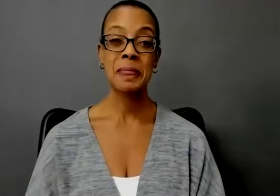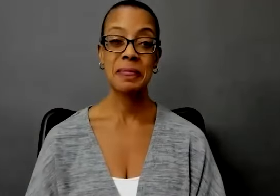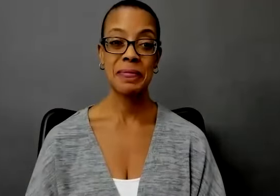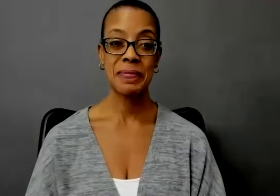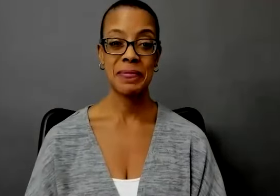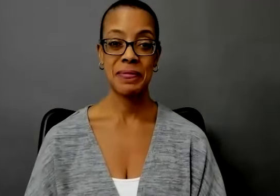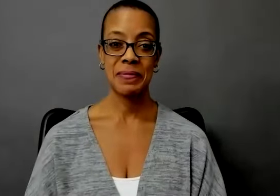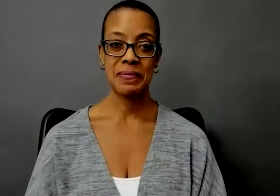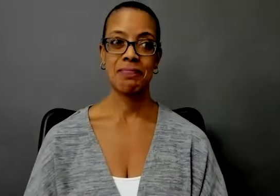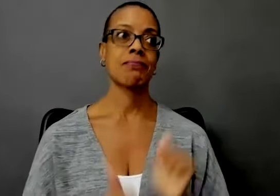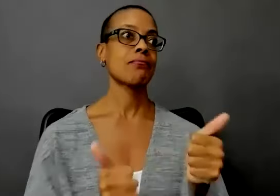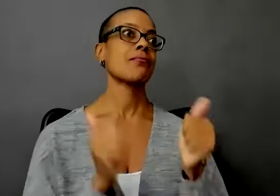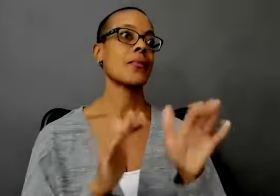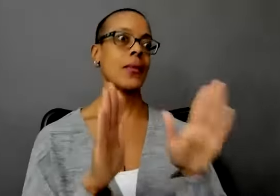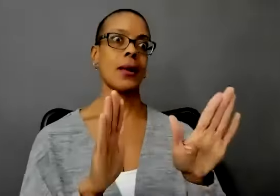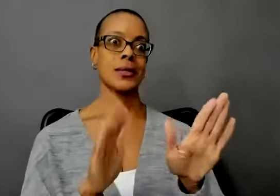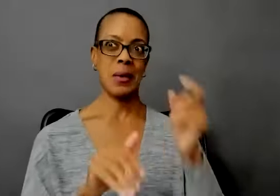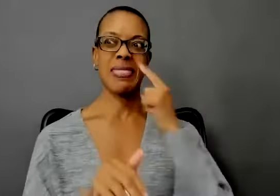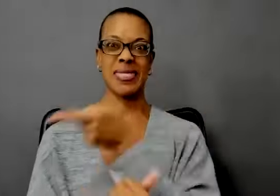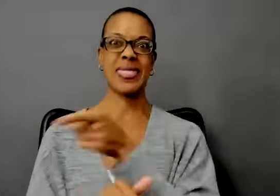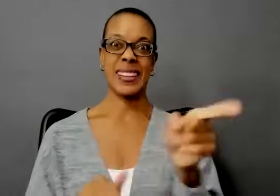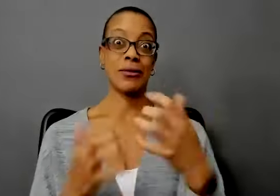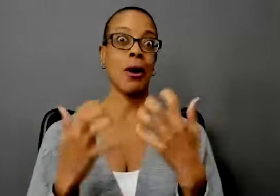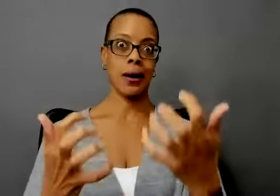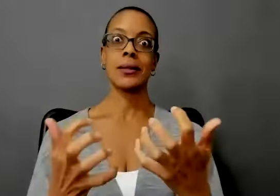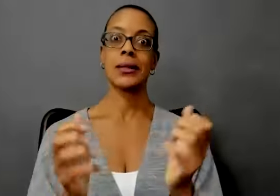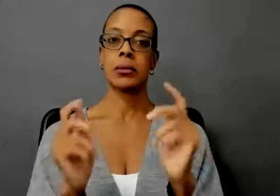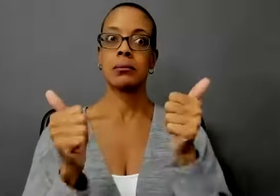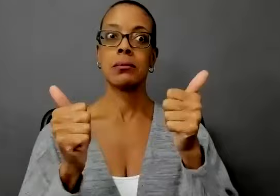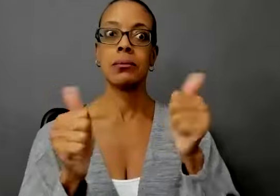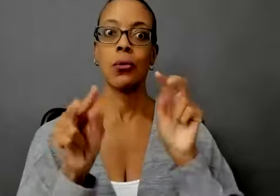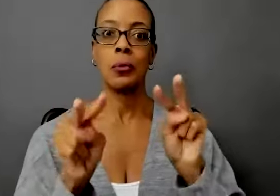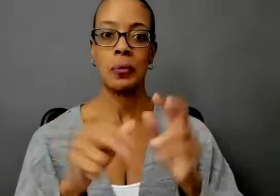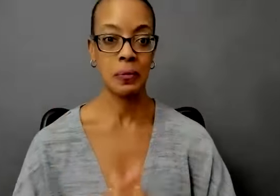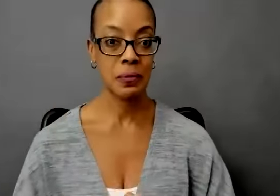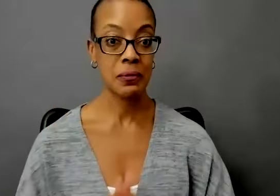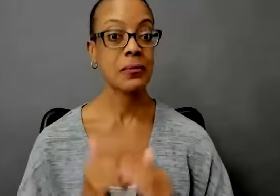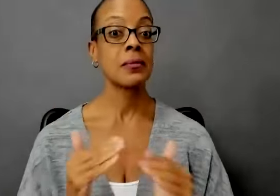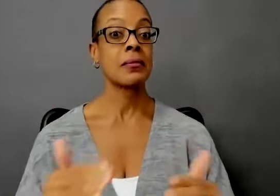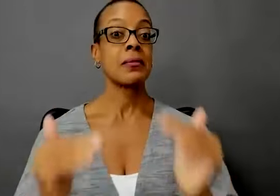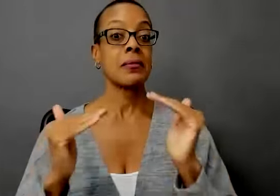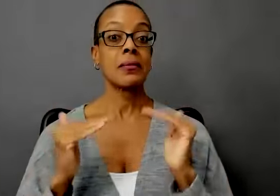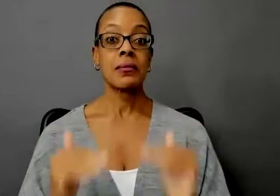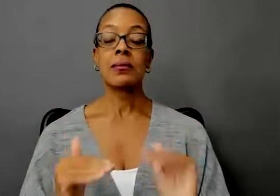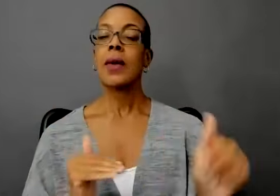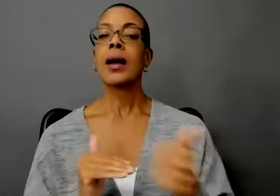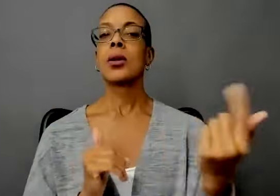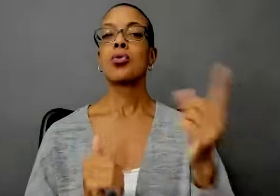Okay, awesome. I'm sure people would really appreciate that. Thank you, Morrell. And next, I have another question here that is